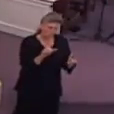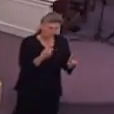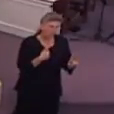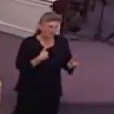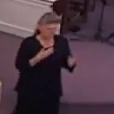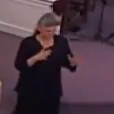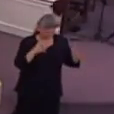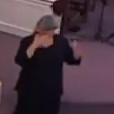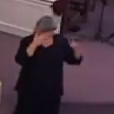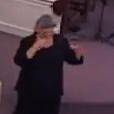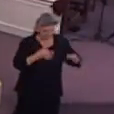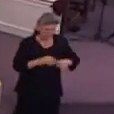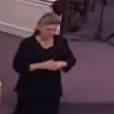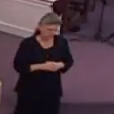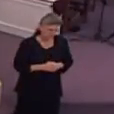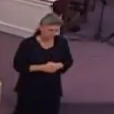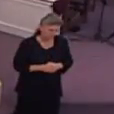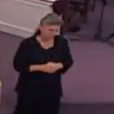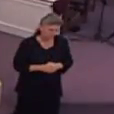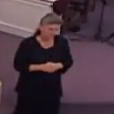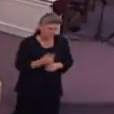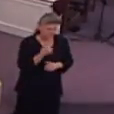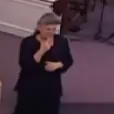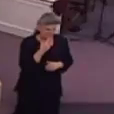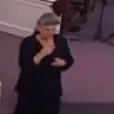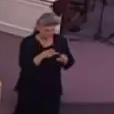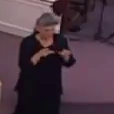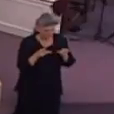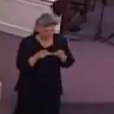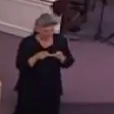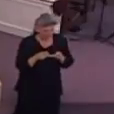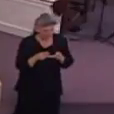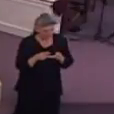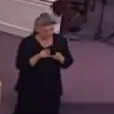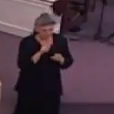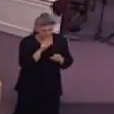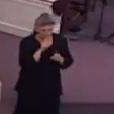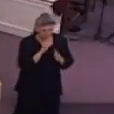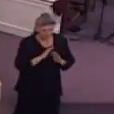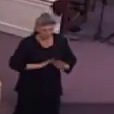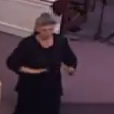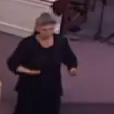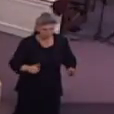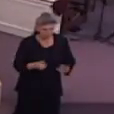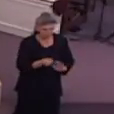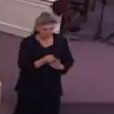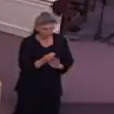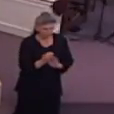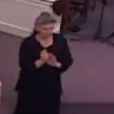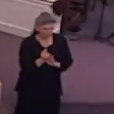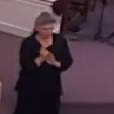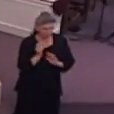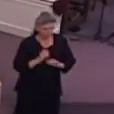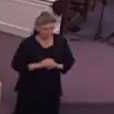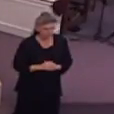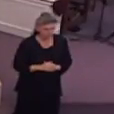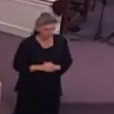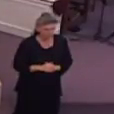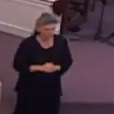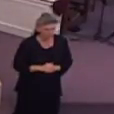have decided. He said the place was very quiet for a few moments. And